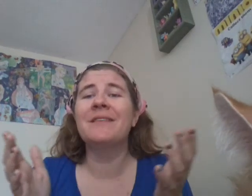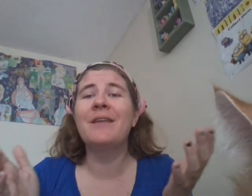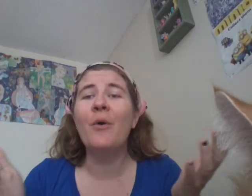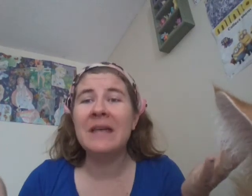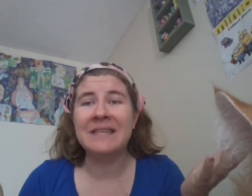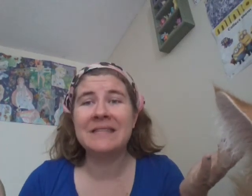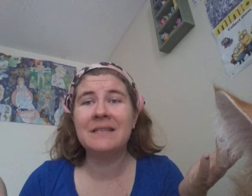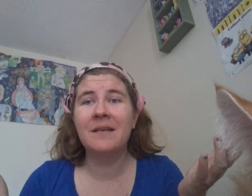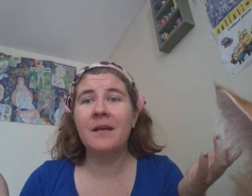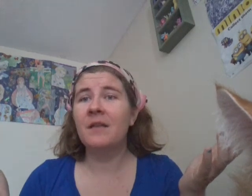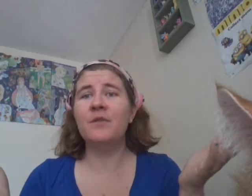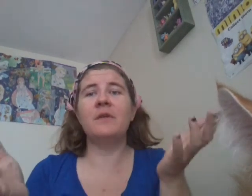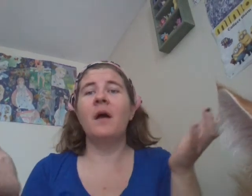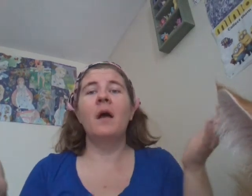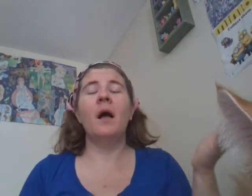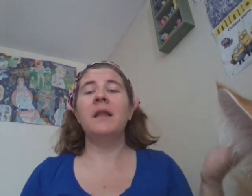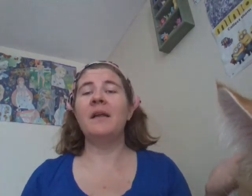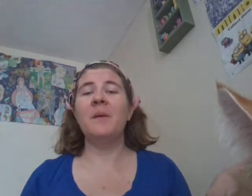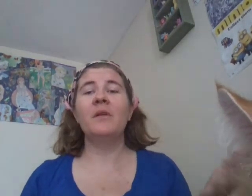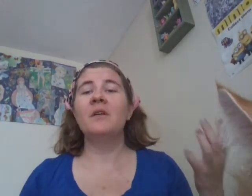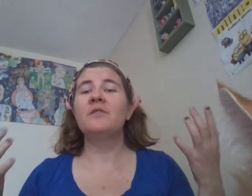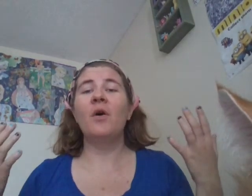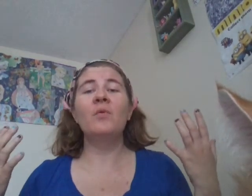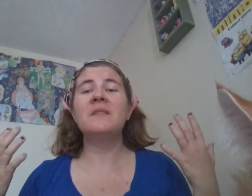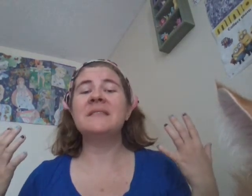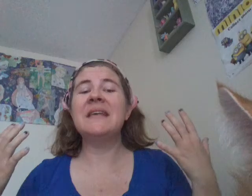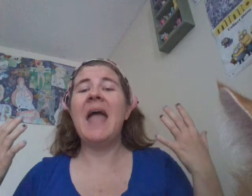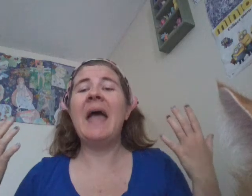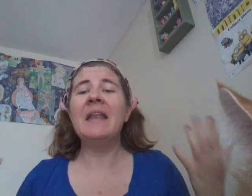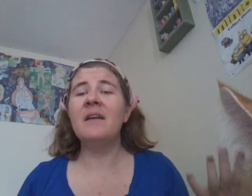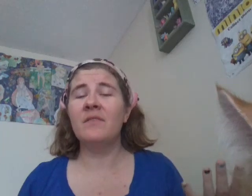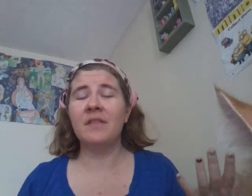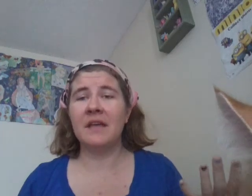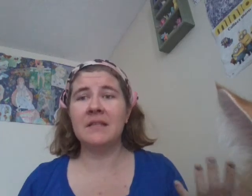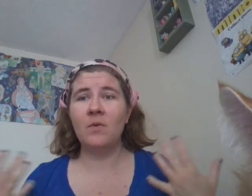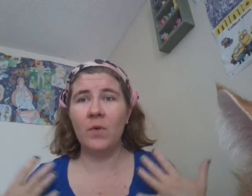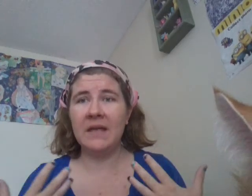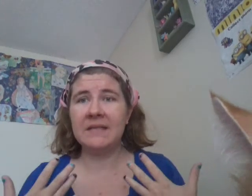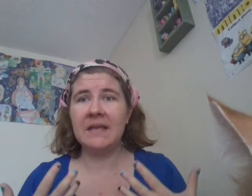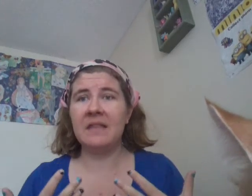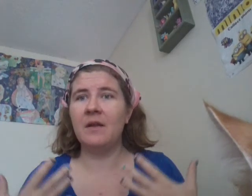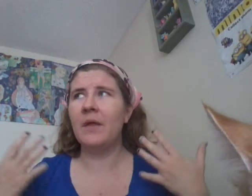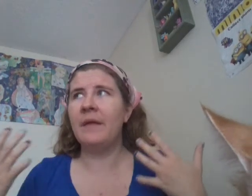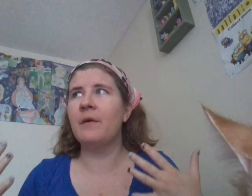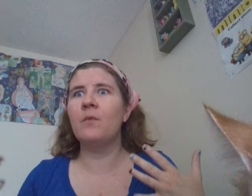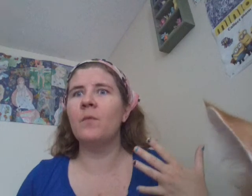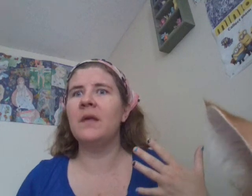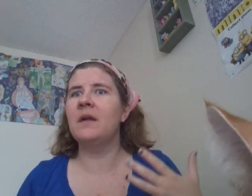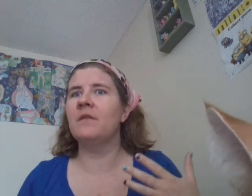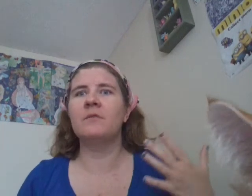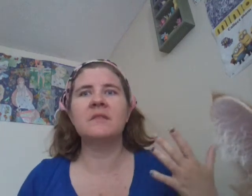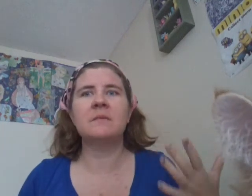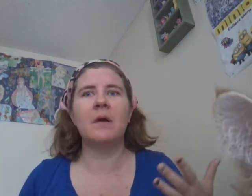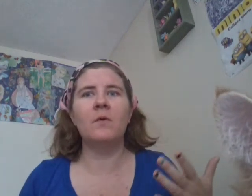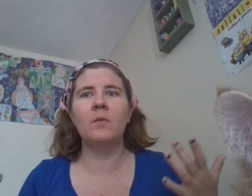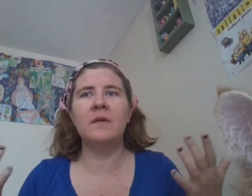even notice. A lot of people don't see any of the things that we see. They don't hear what we hear. They don't smell what